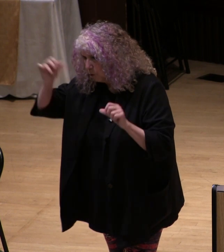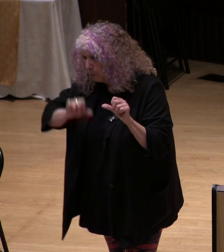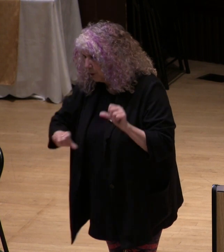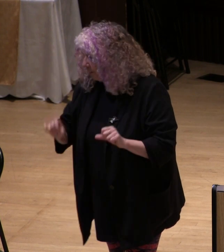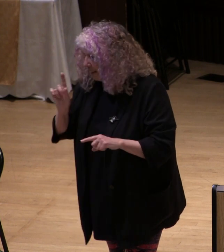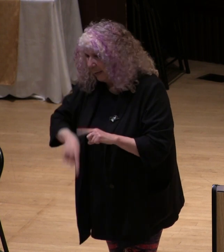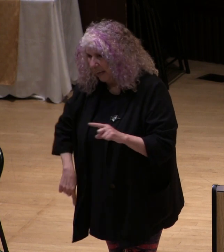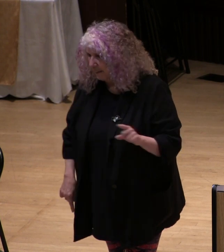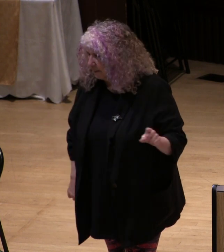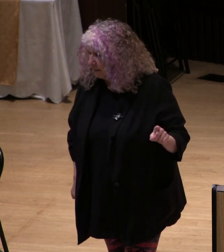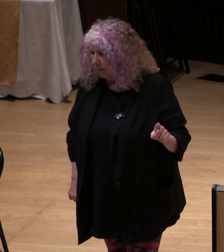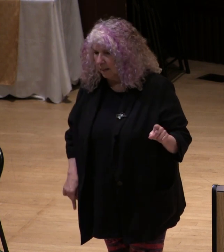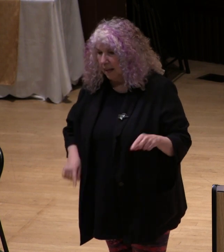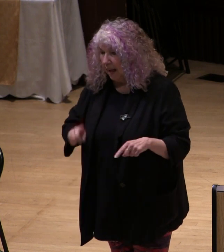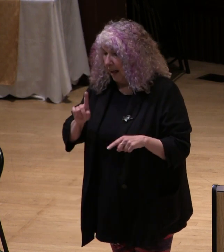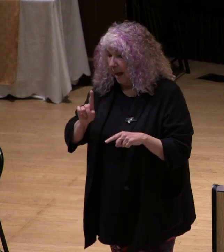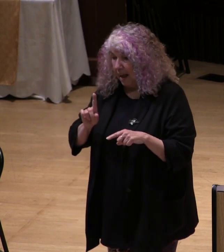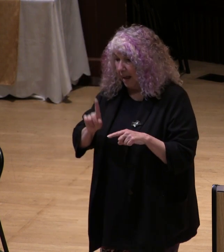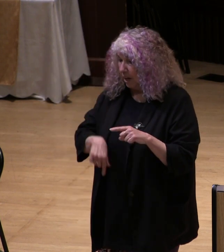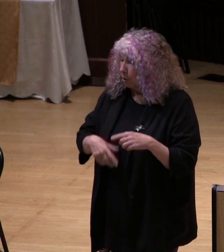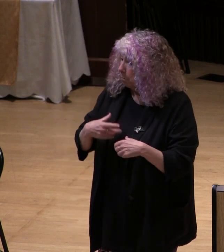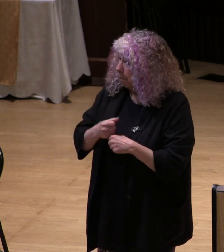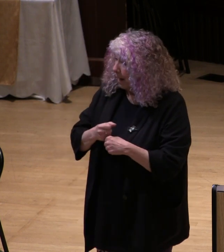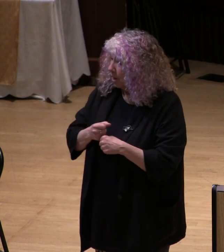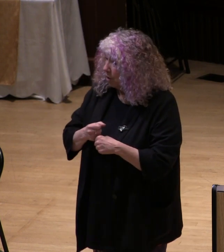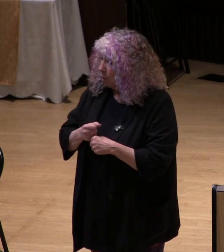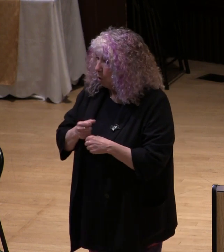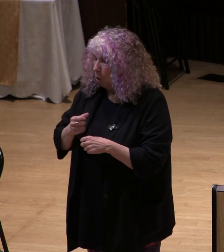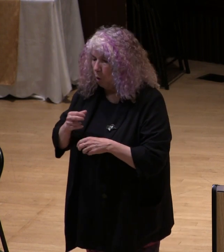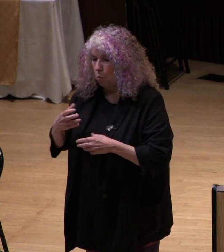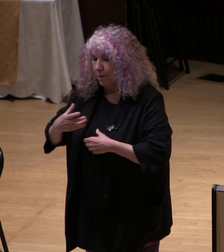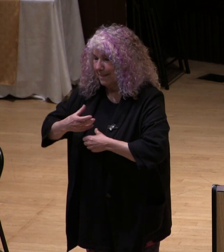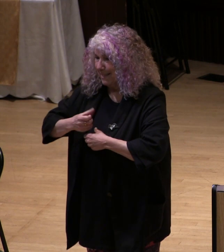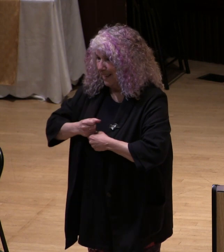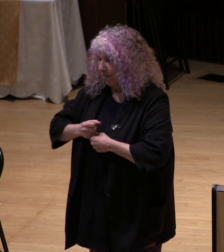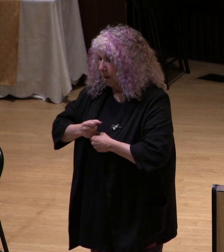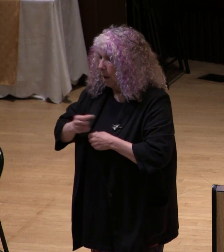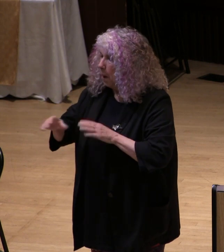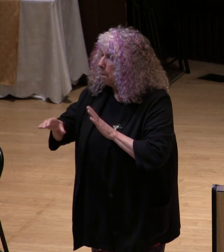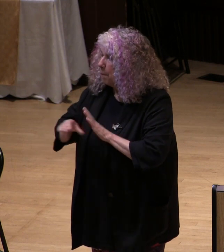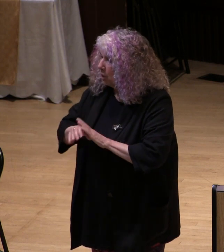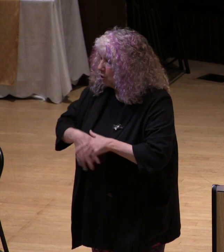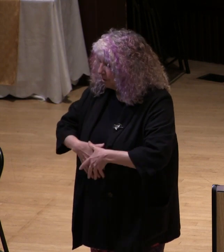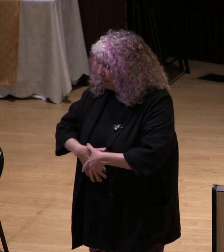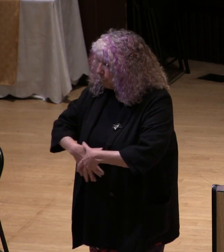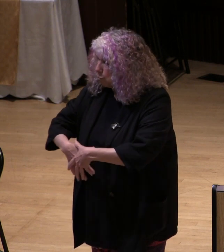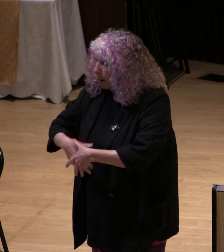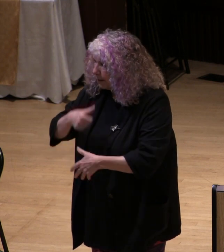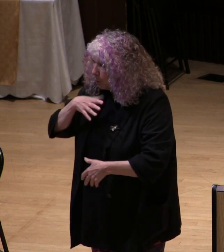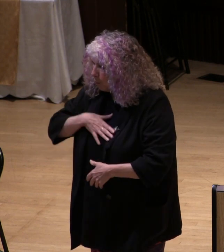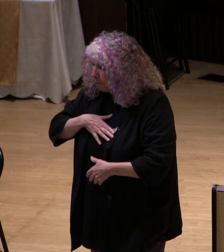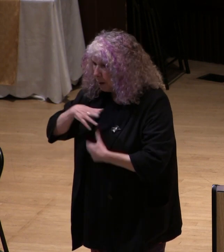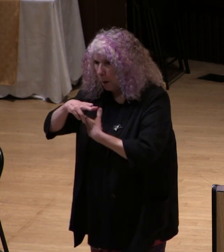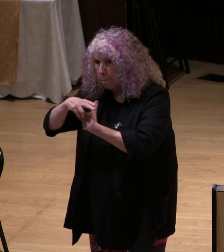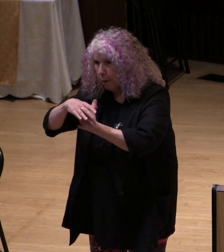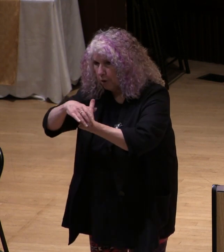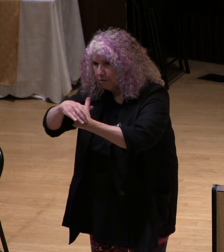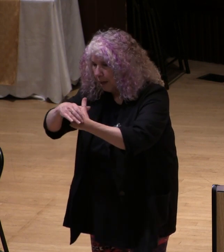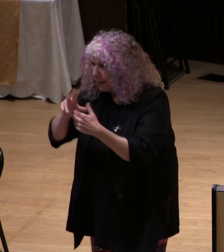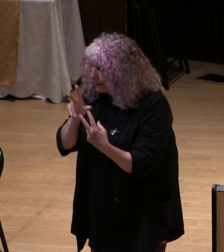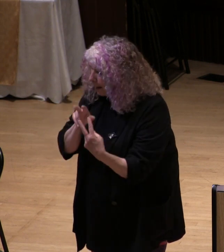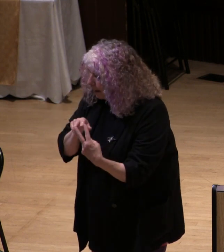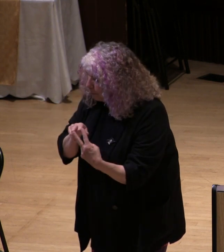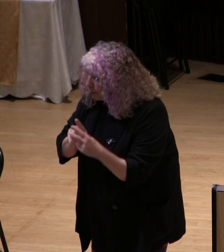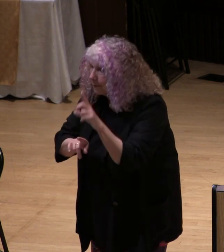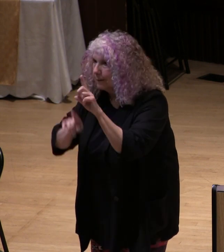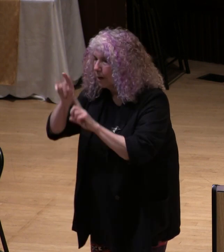prisoners. Nor could they make or receive drawings of pregnant women, couples, butterflies, stars,